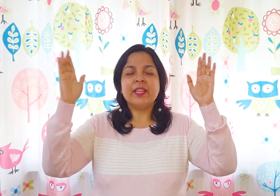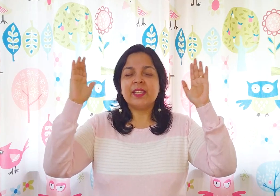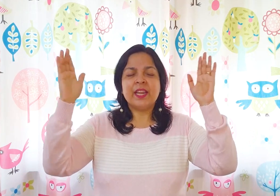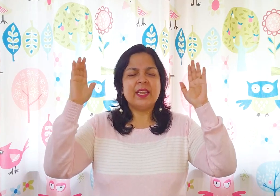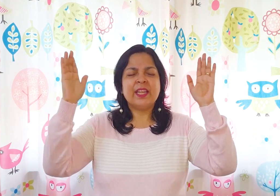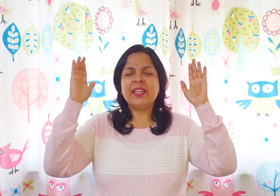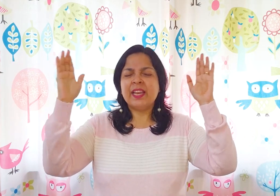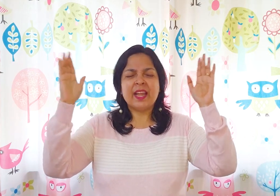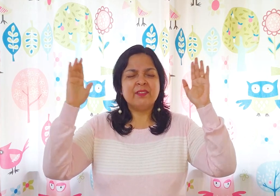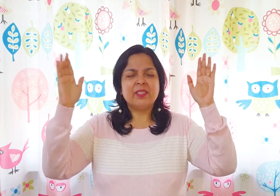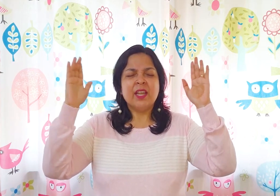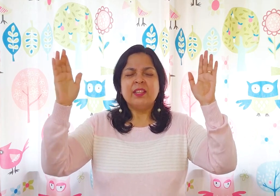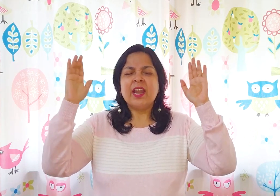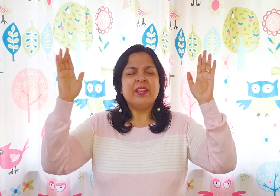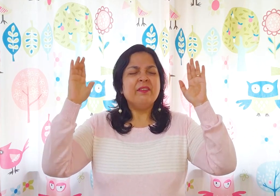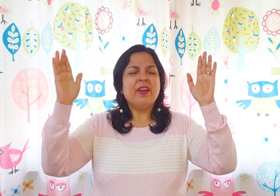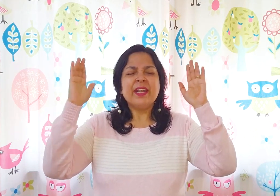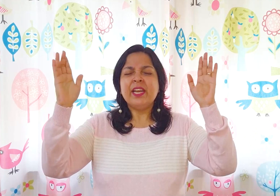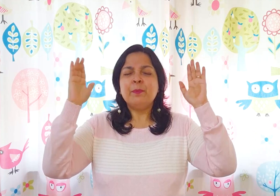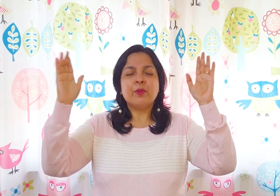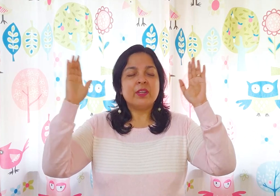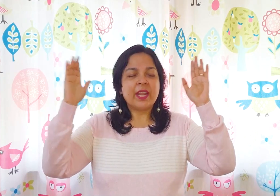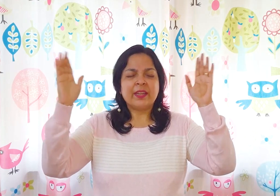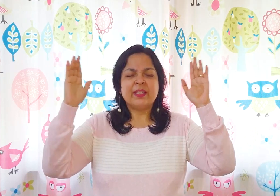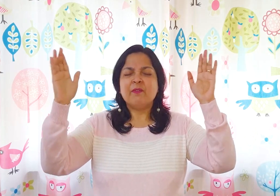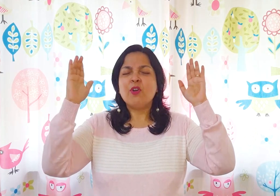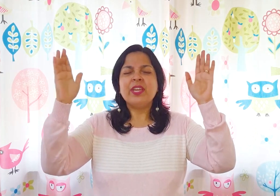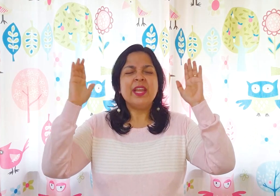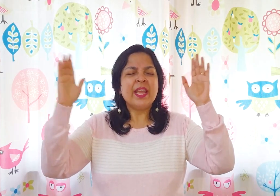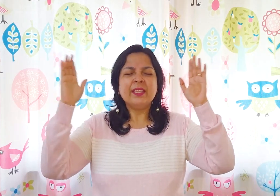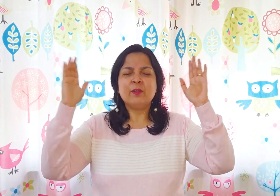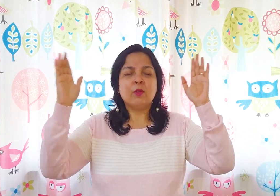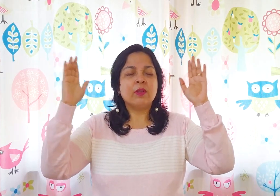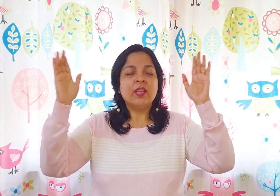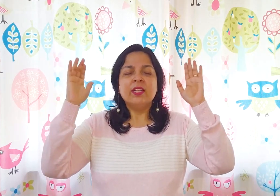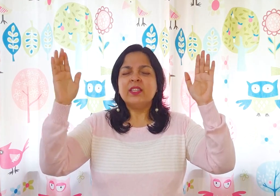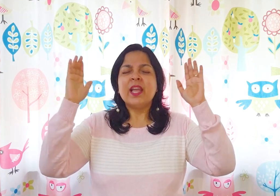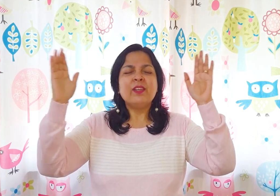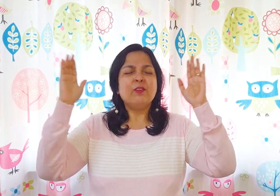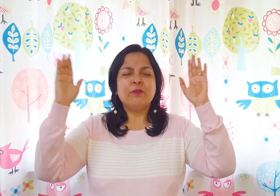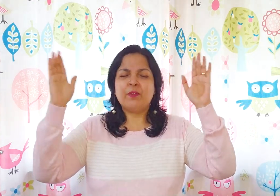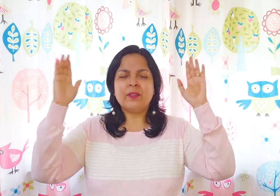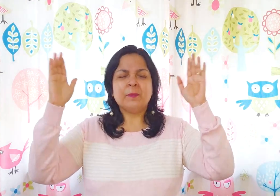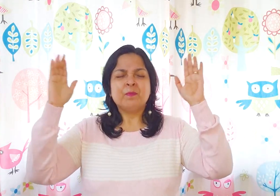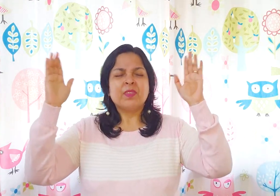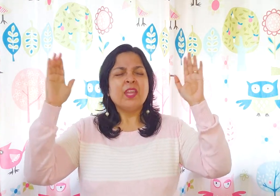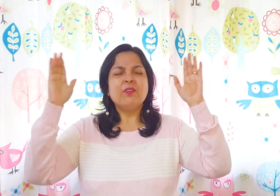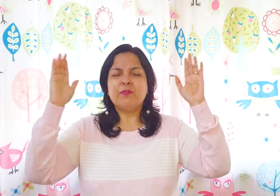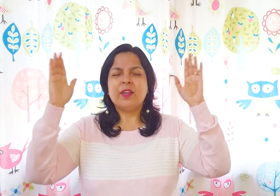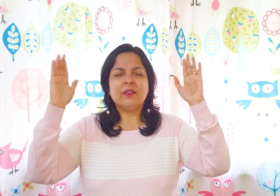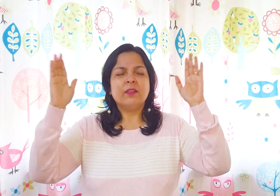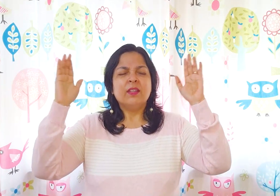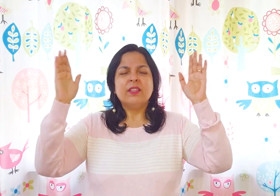good things in their lives. They are divinely protected. They walk in health, O Lord. Thank you, Father.